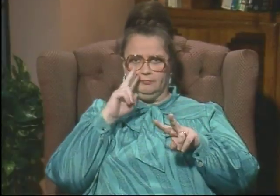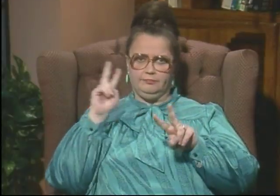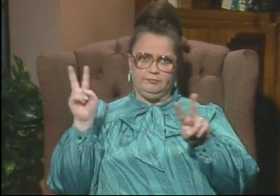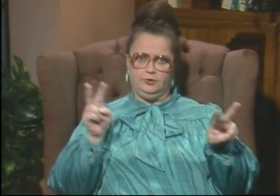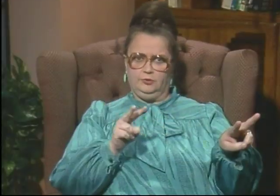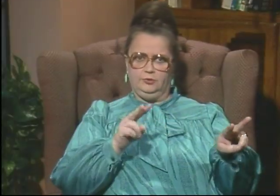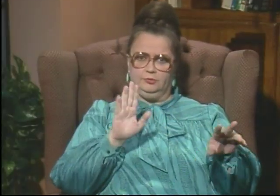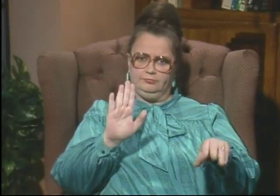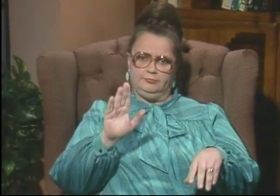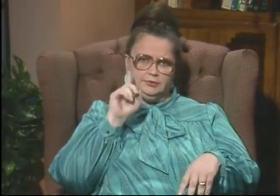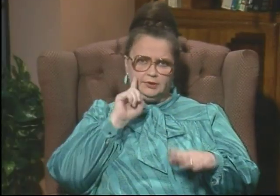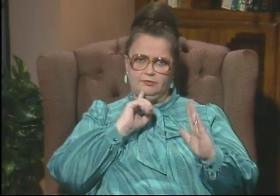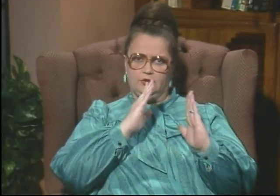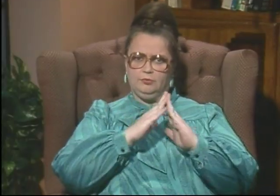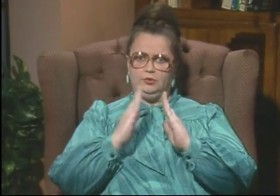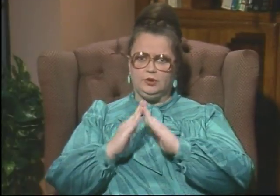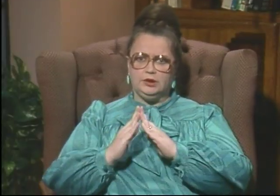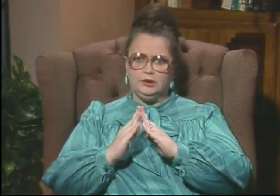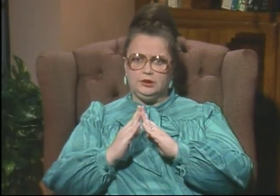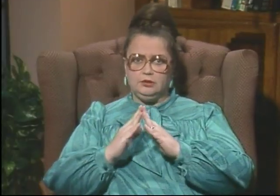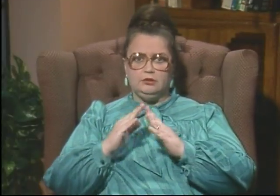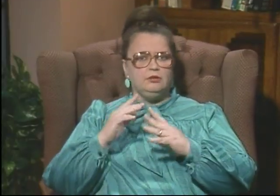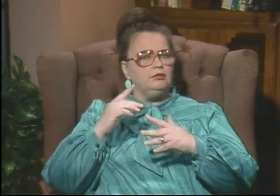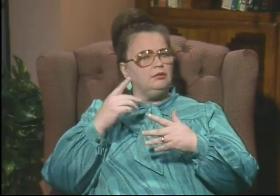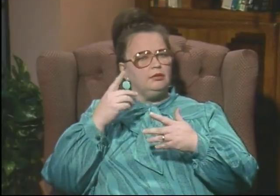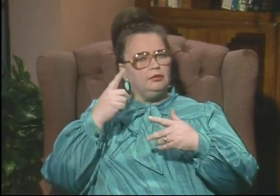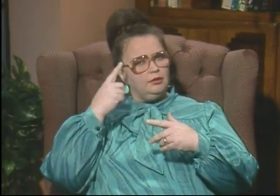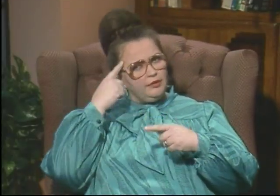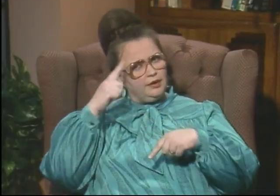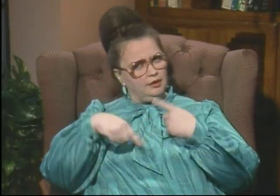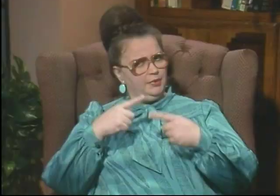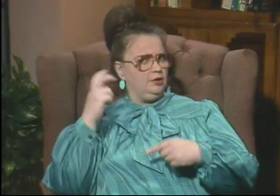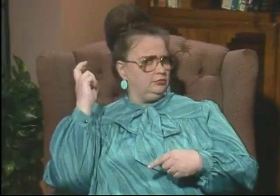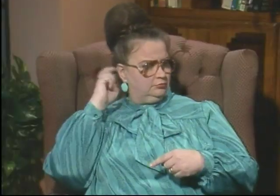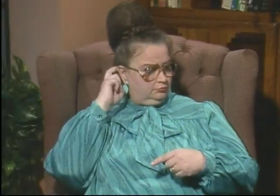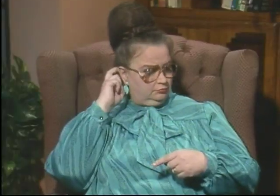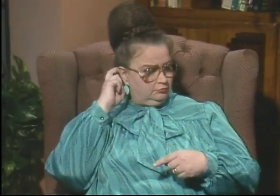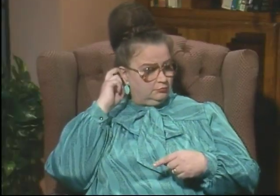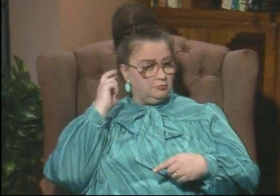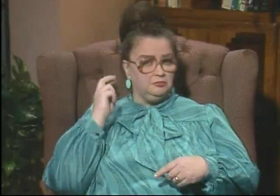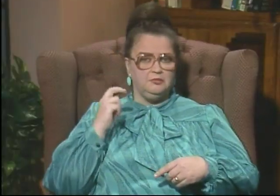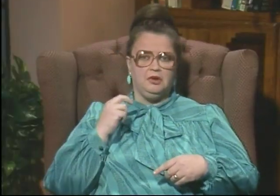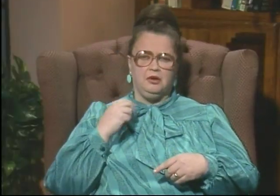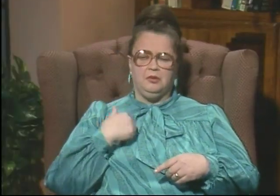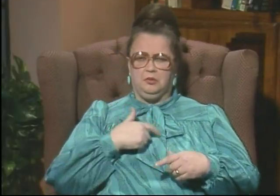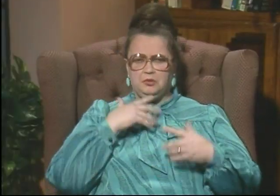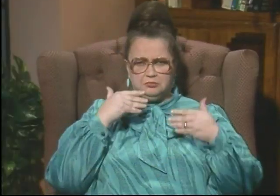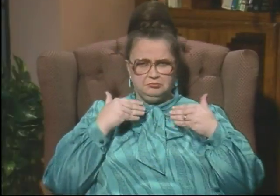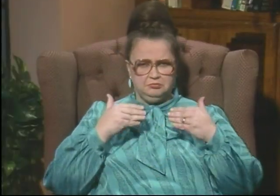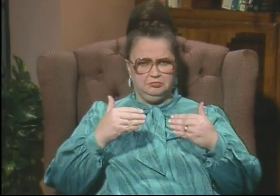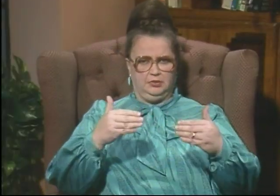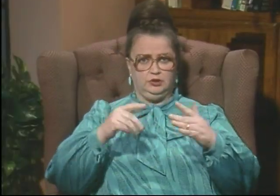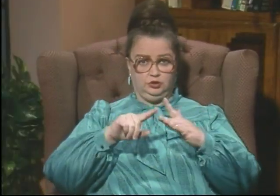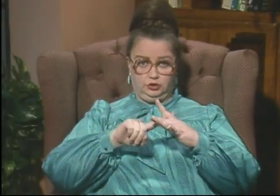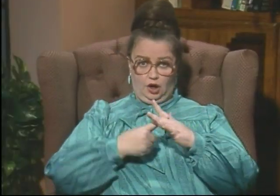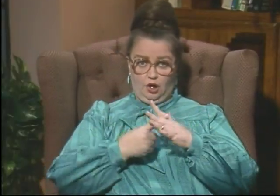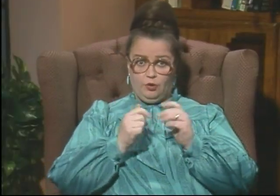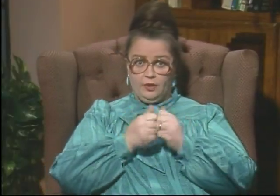we would like to provide the perspective of the deaf community and what do they think about the cochlear implant.